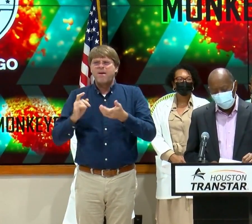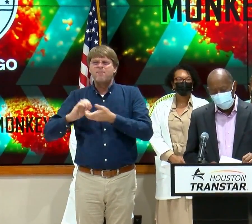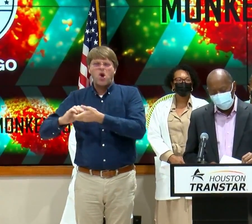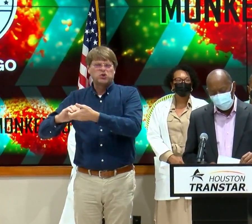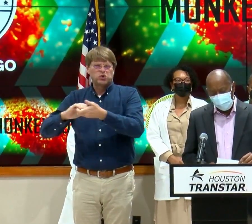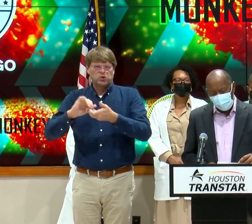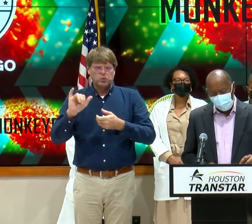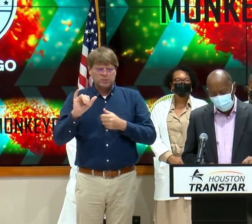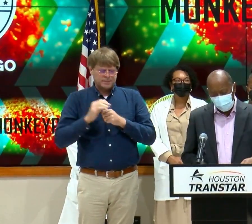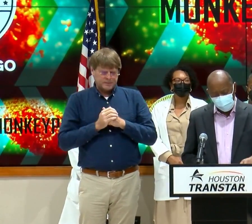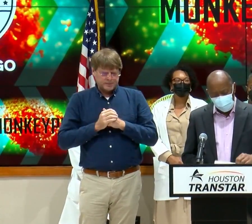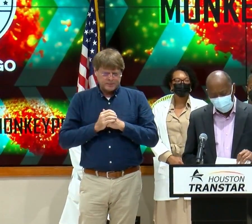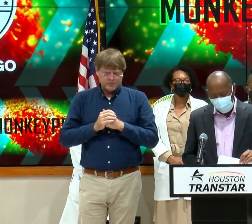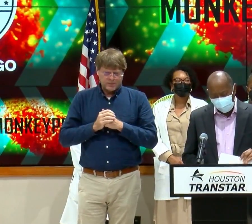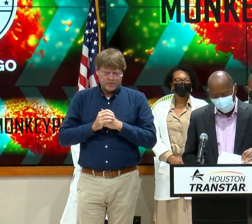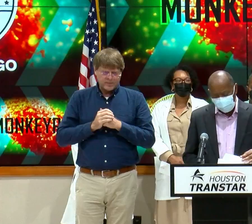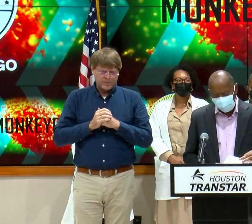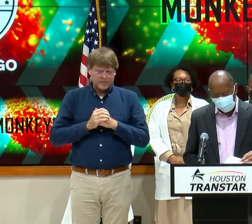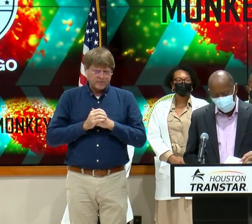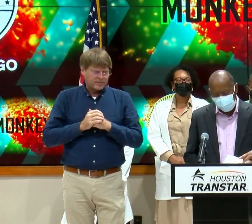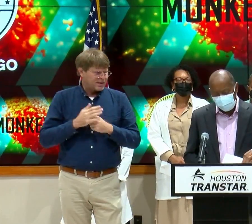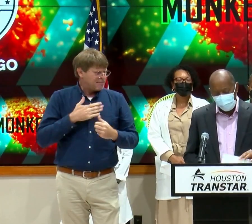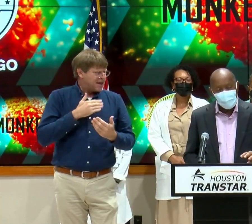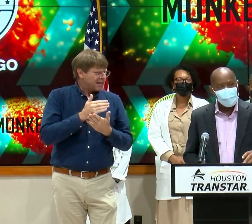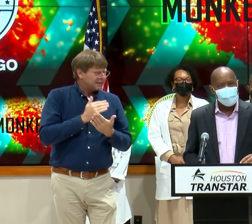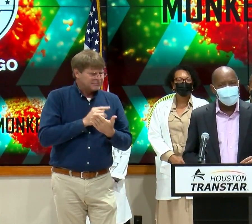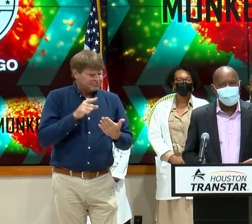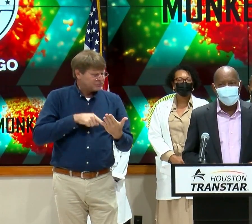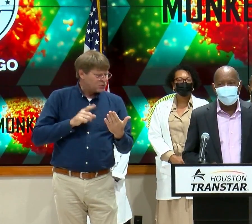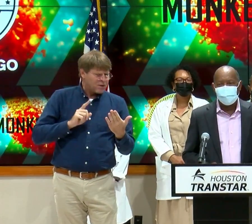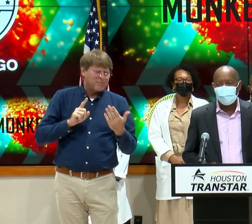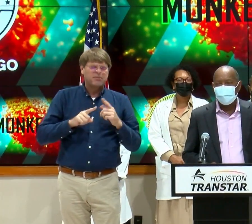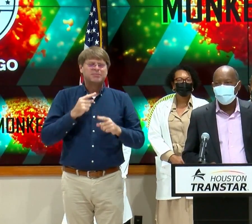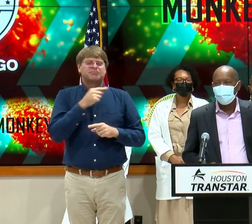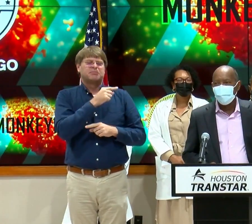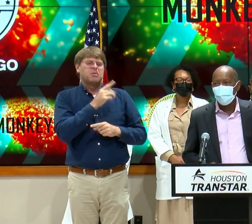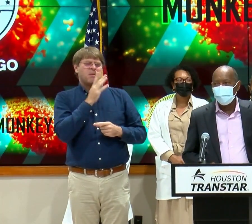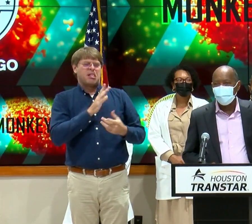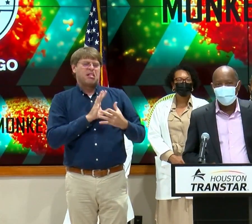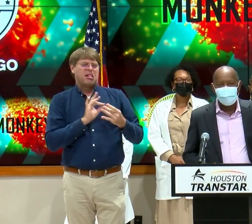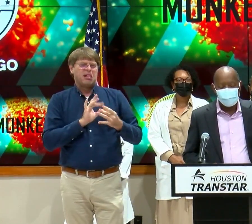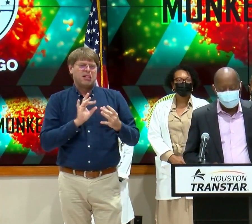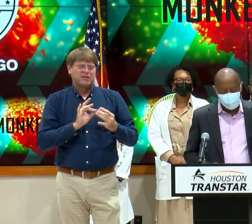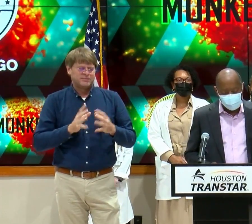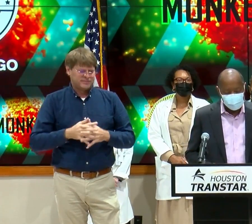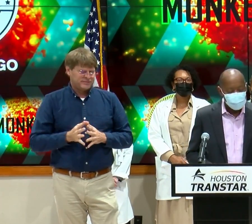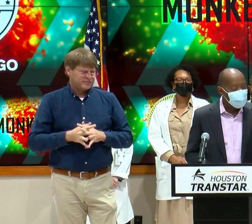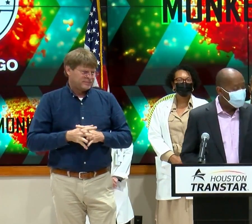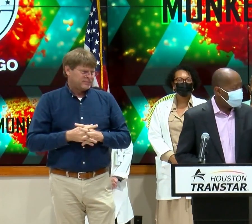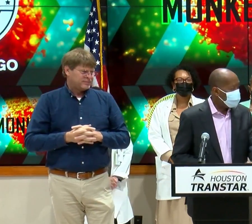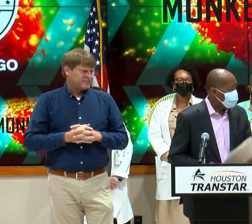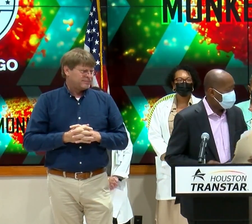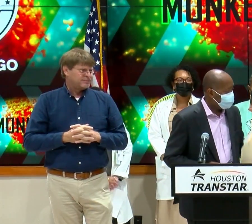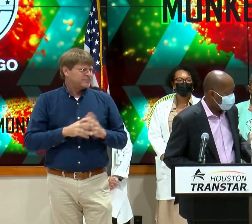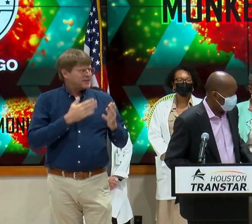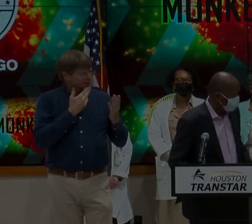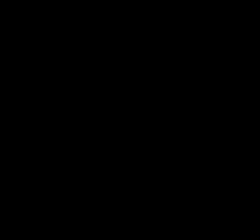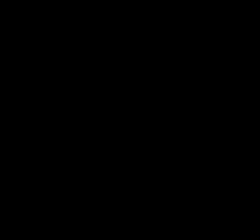partners as well. I had that list before me, but I'm sure Director Stephen Williams will mention this shortly. Thank you, Judge.